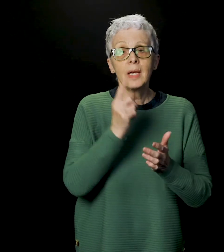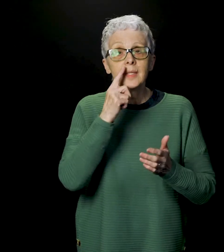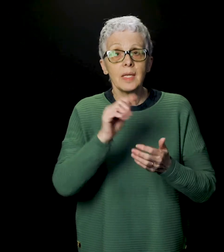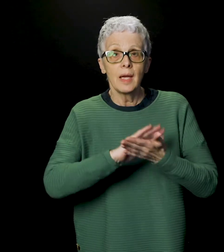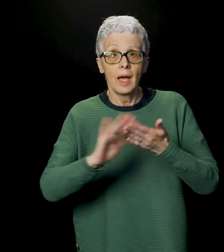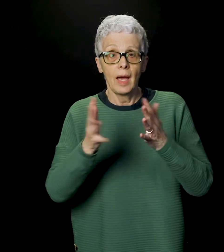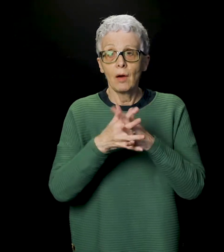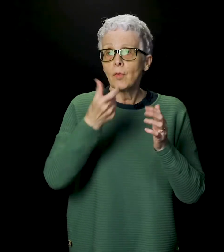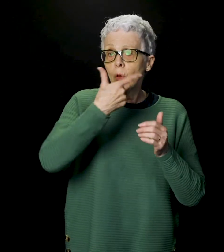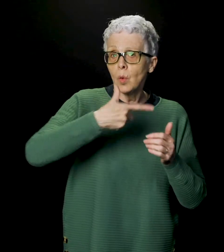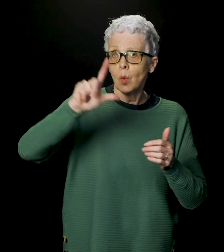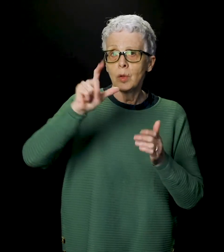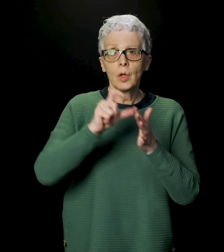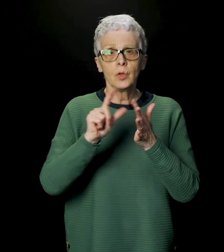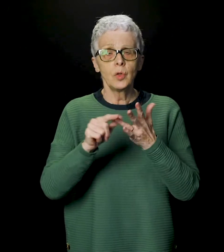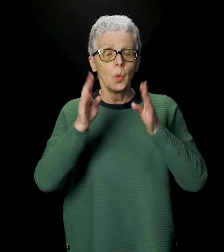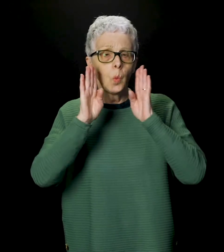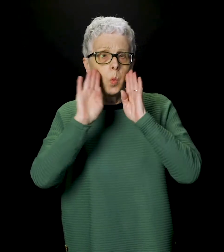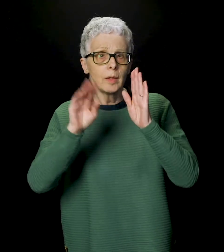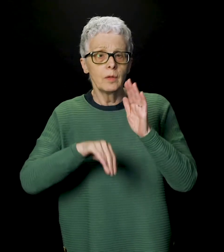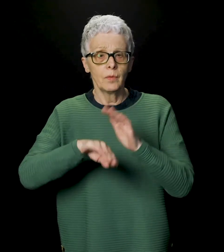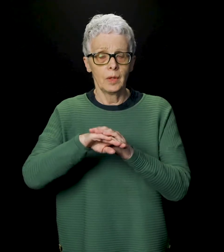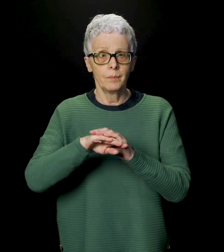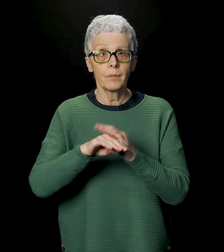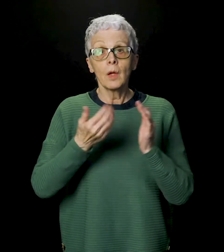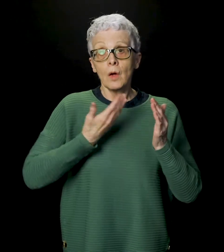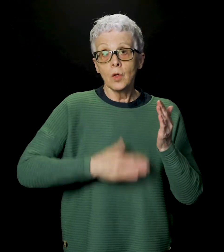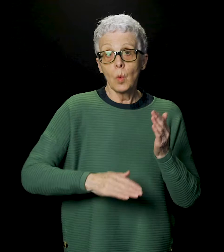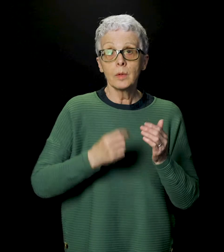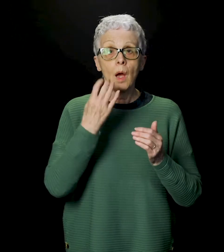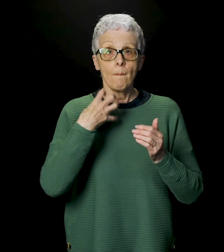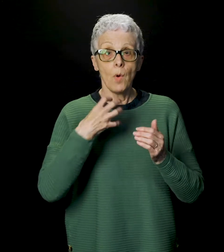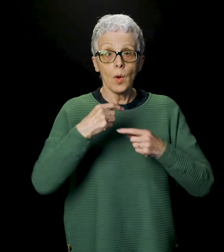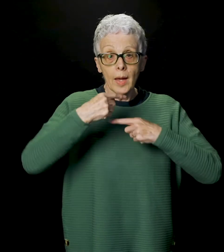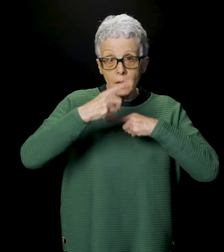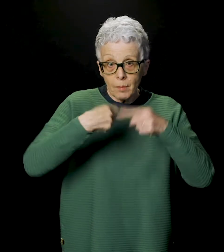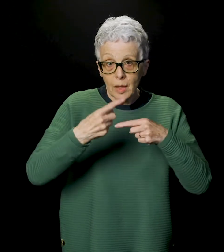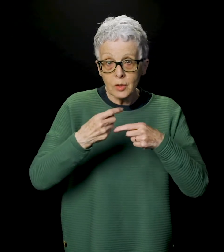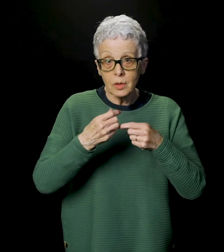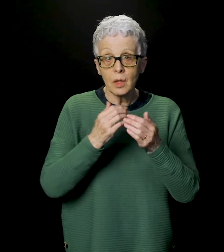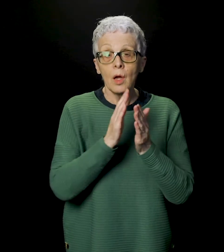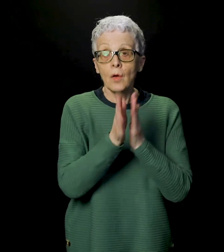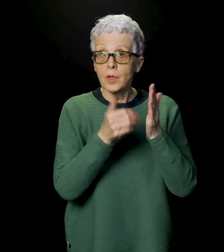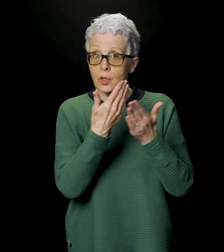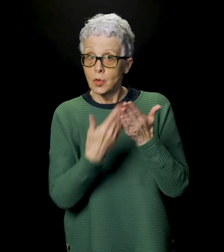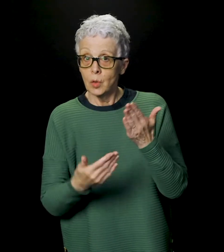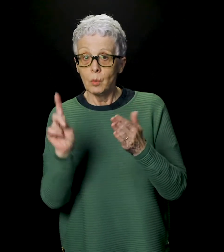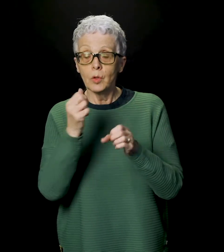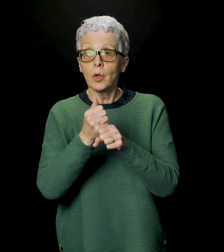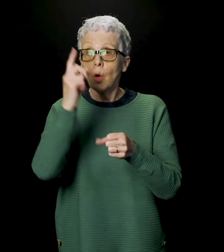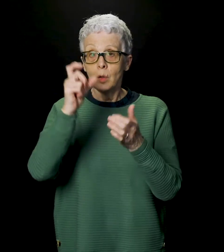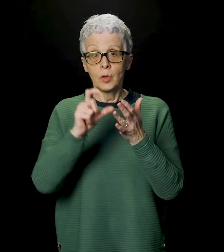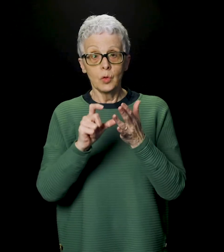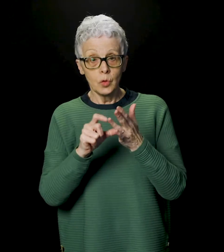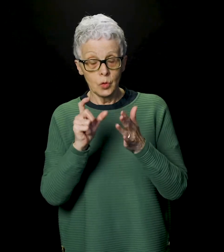Lord doing amazing things. If you want to find out more about the stories of what God's doing in our area